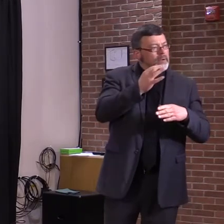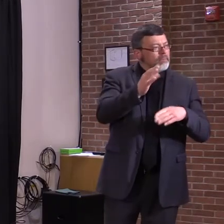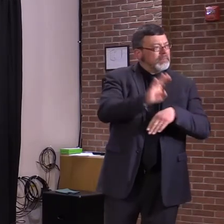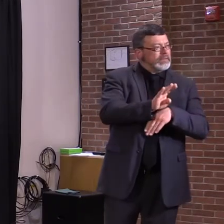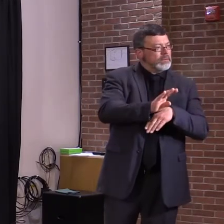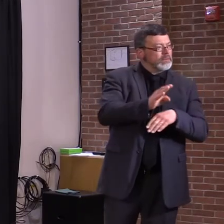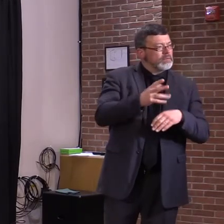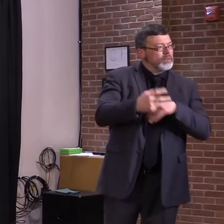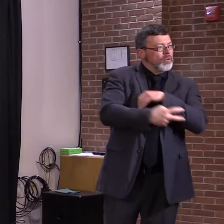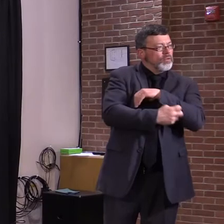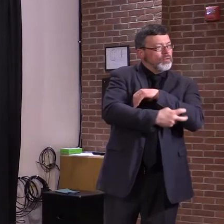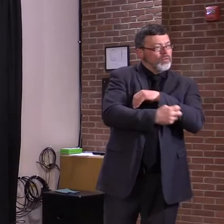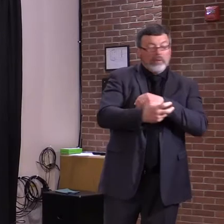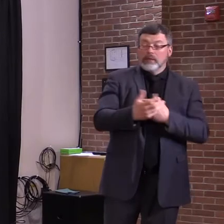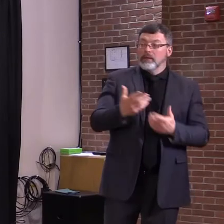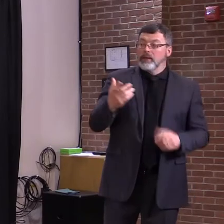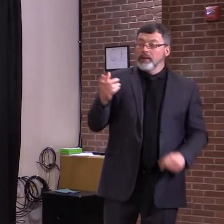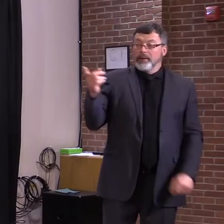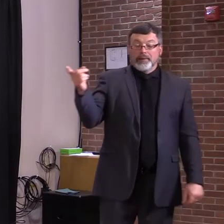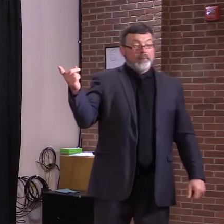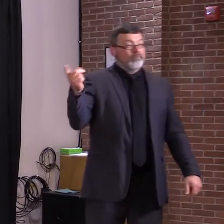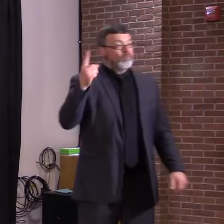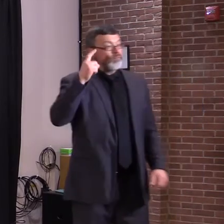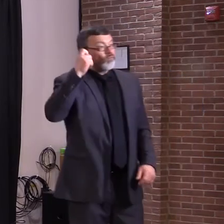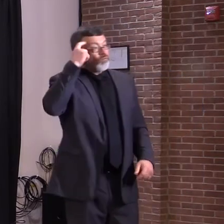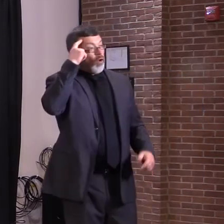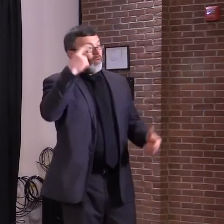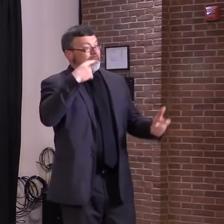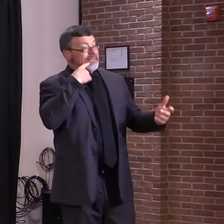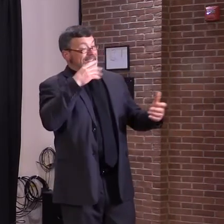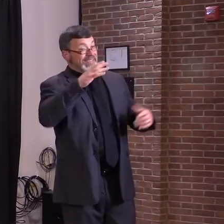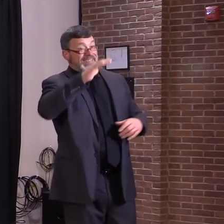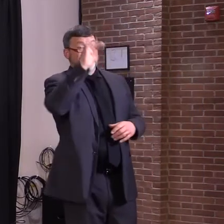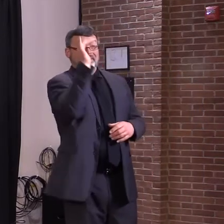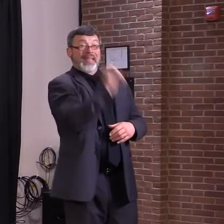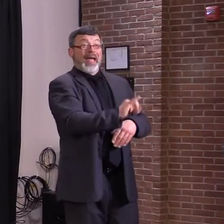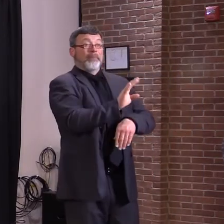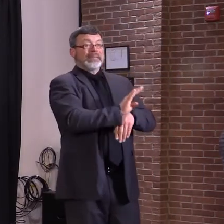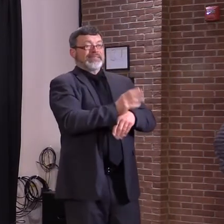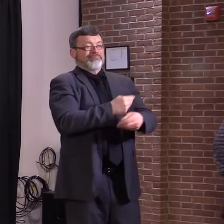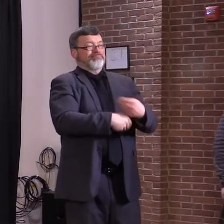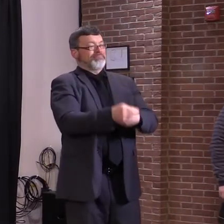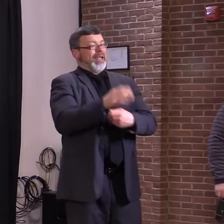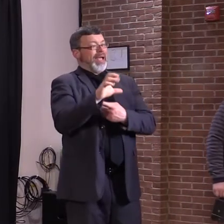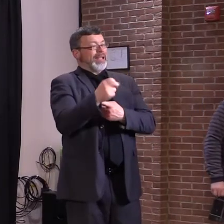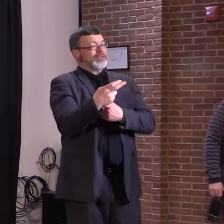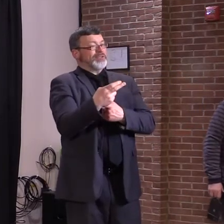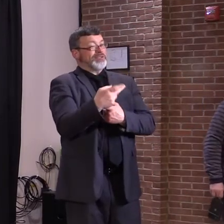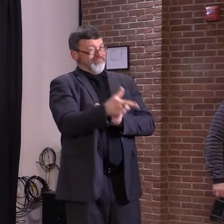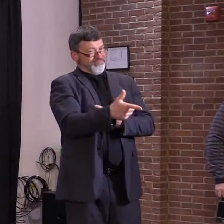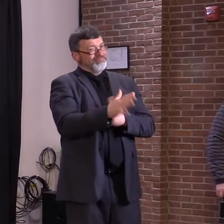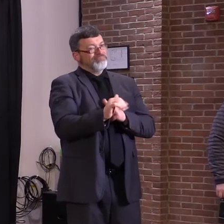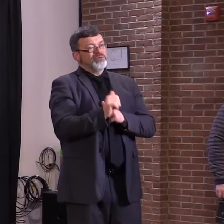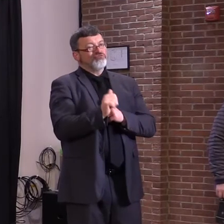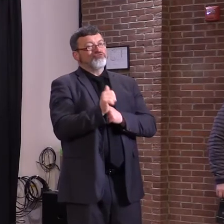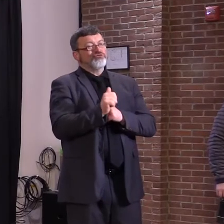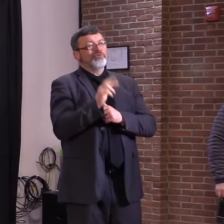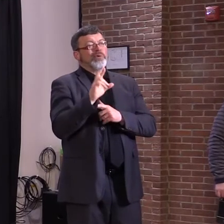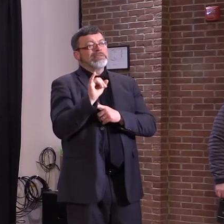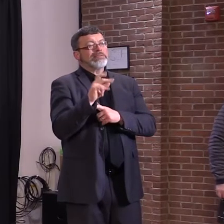I would just say that there are a lot of cash businesses out there that are susceptible to any of this, to